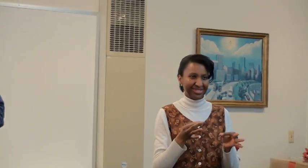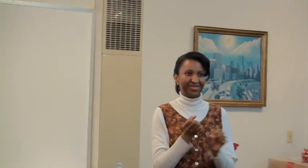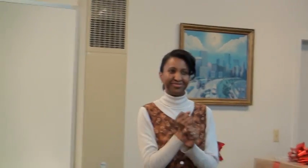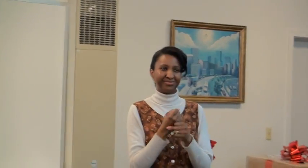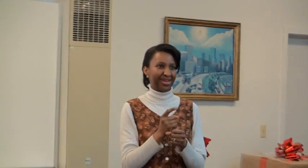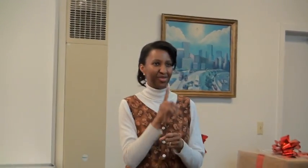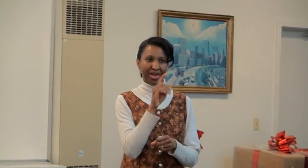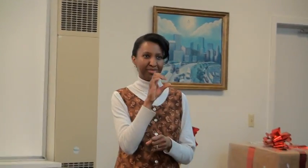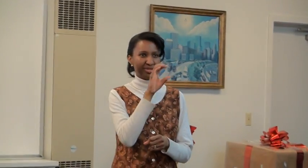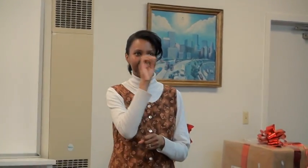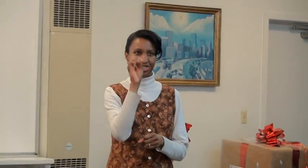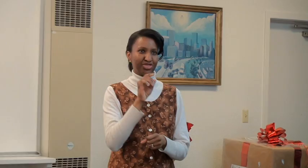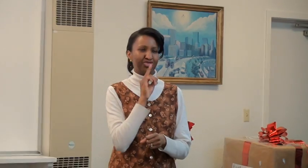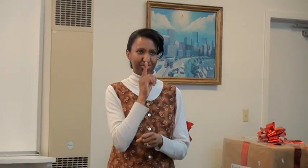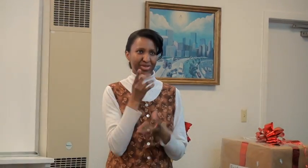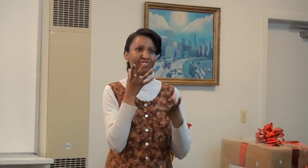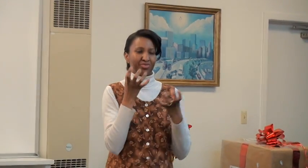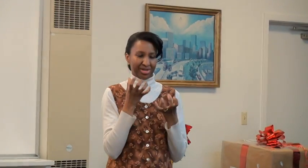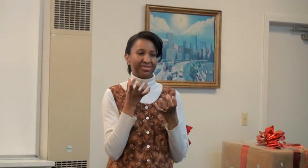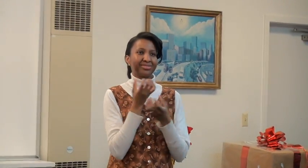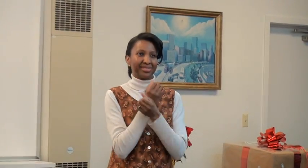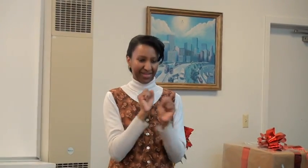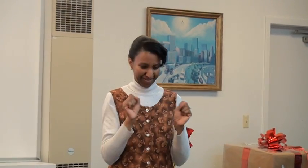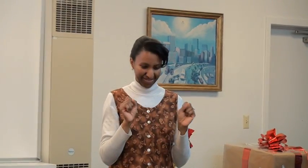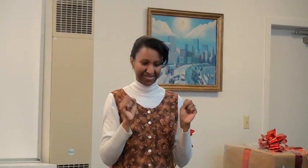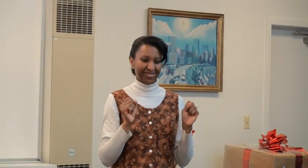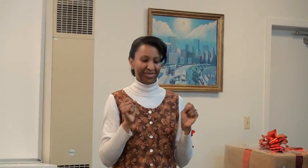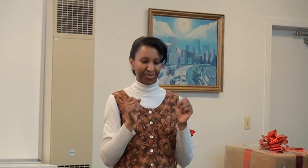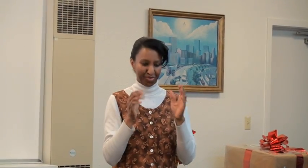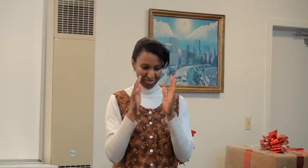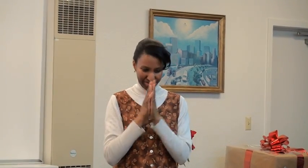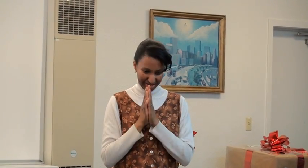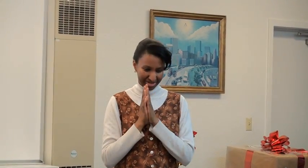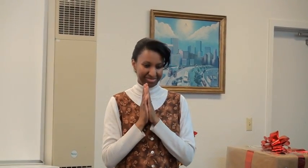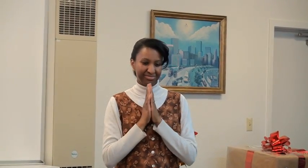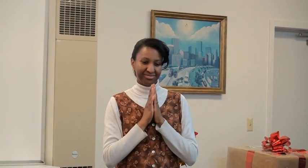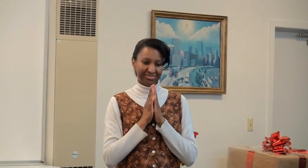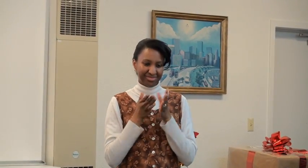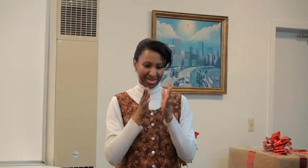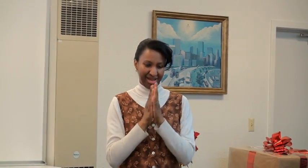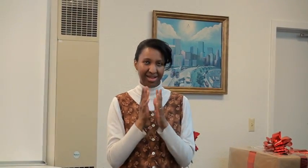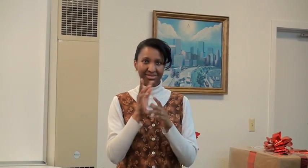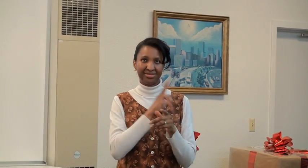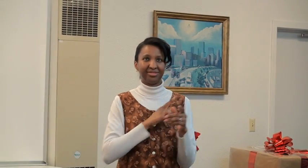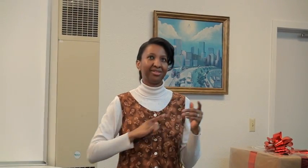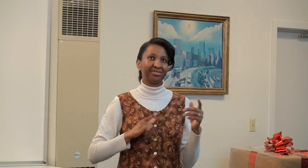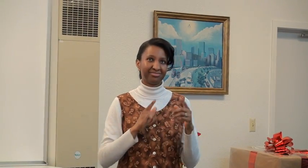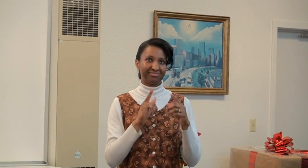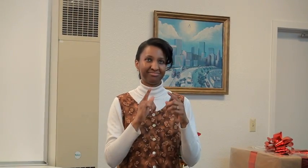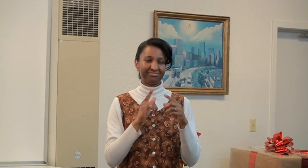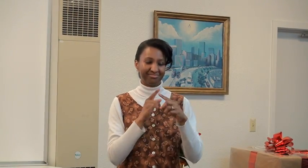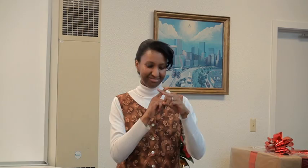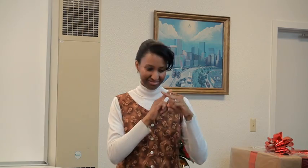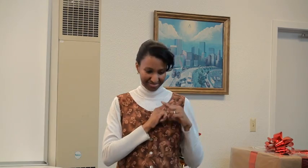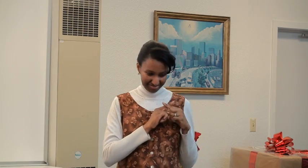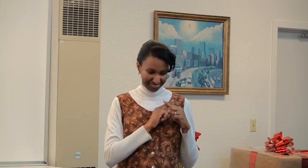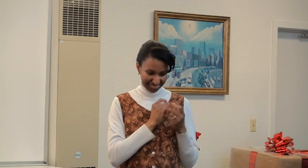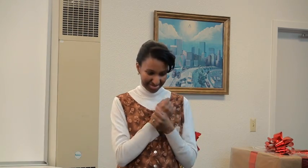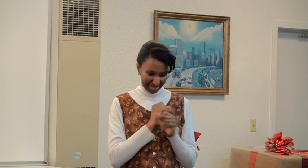Make a decision. 100% sure I want to be saved. Pray. Ask Jesus the Lord.